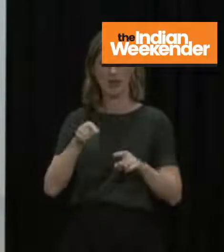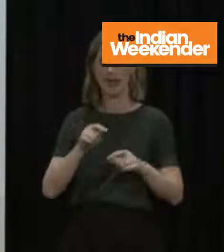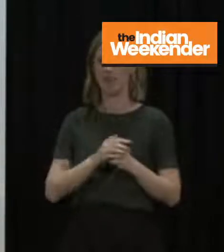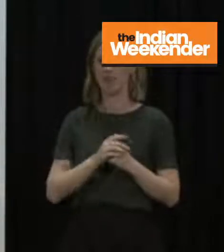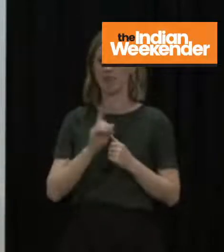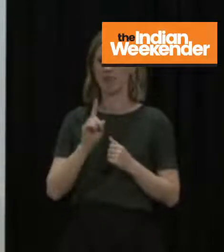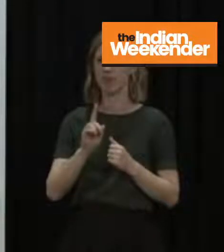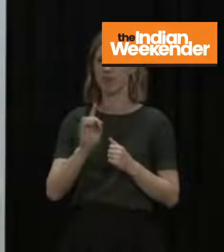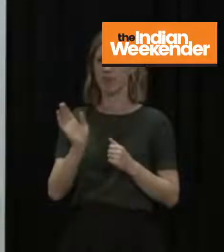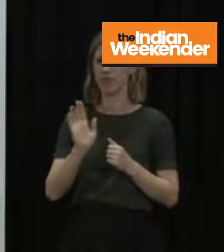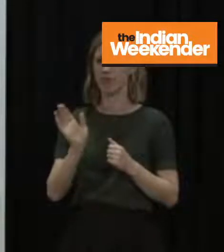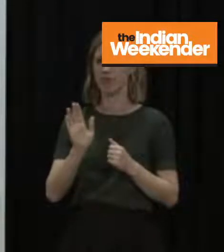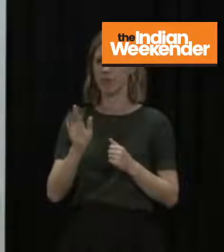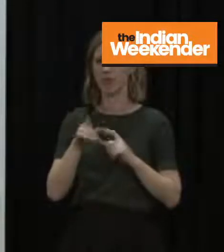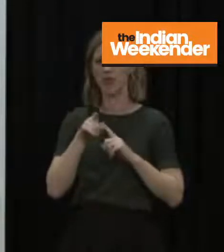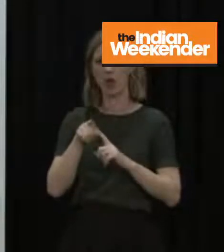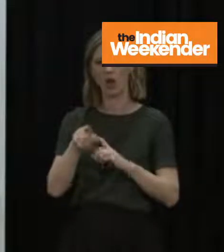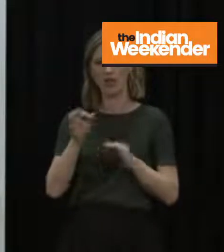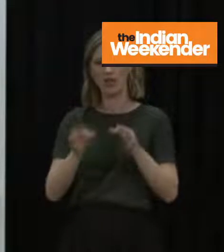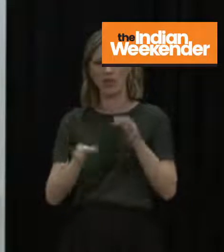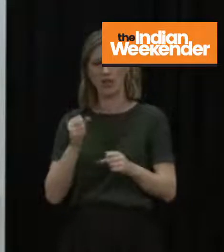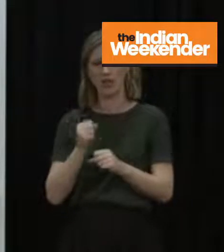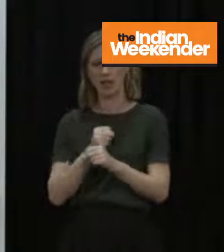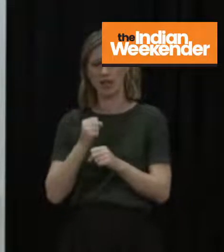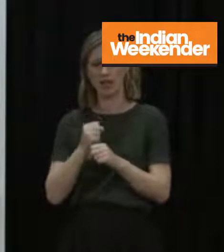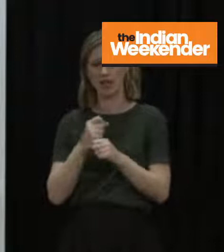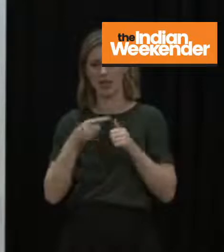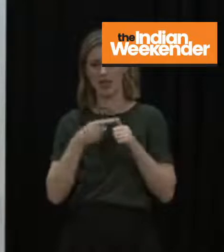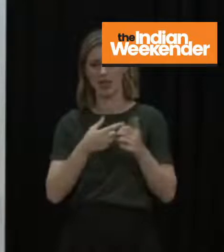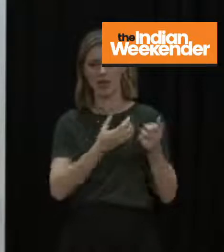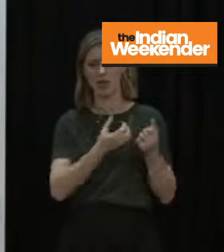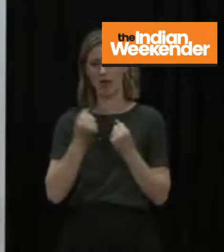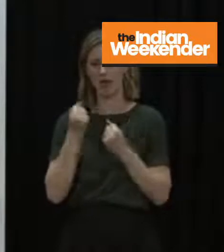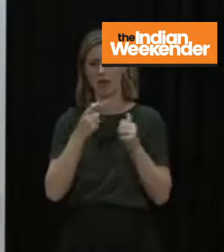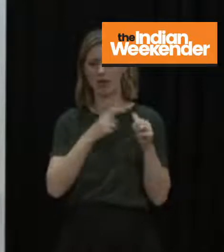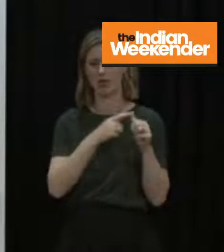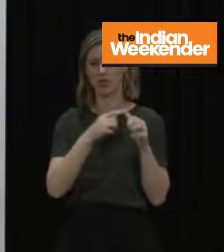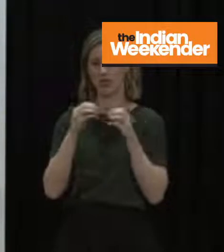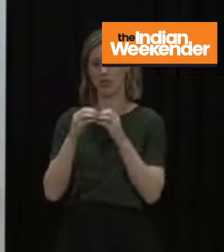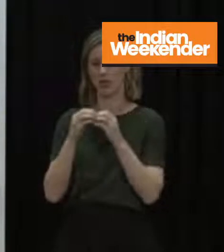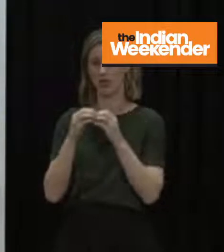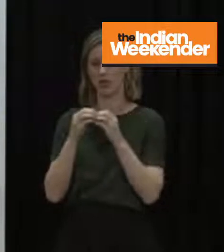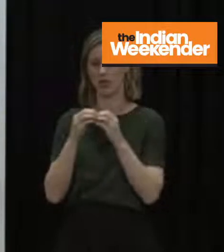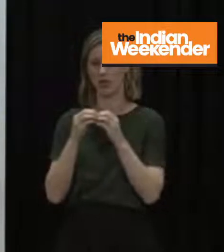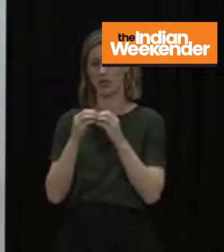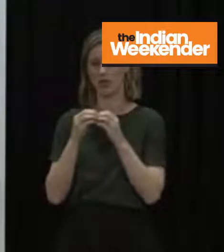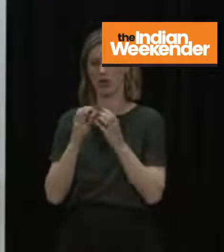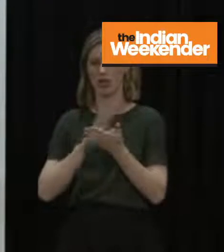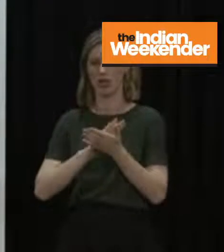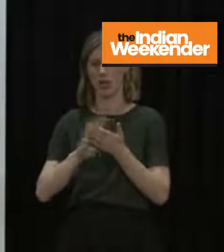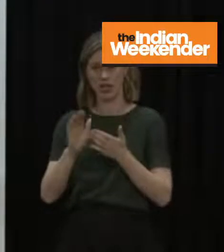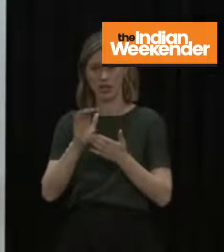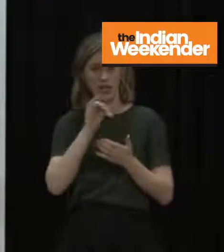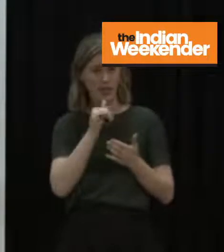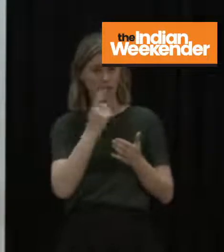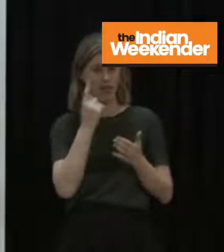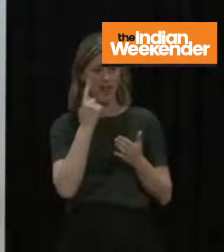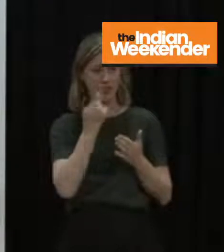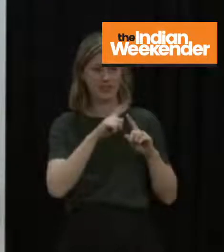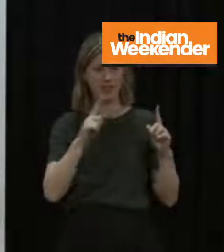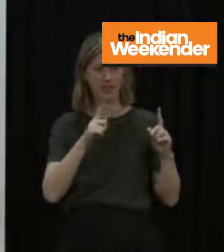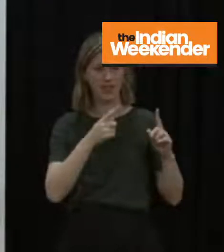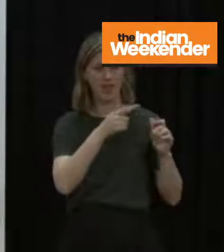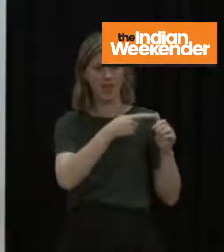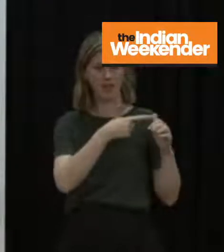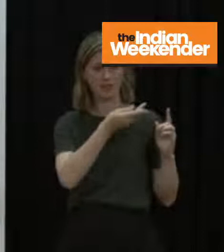but we were operating off the decisions we'd made and the advice we got from Dr. Bloomfield. Clearly, if there is evidence that there was a different chain of